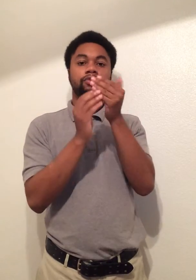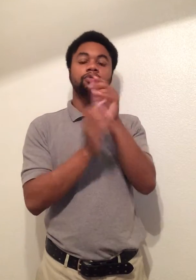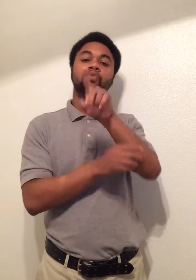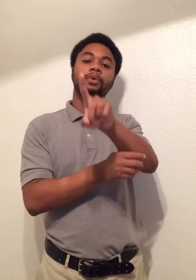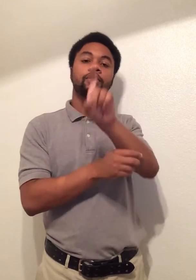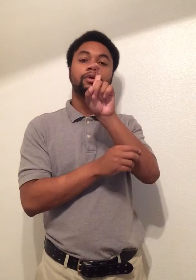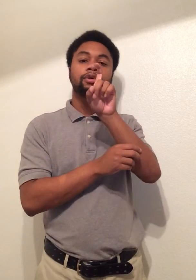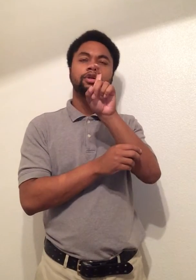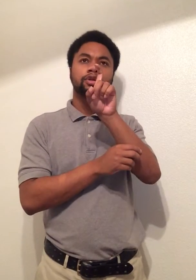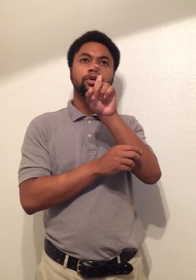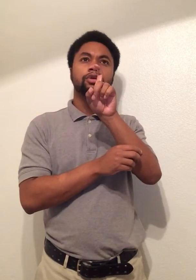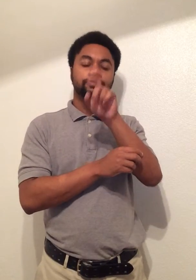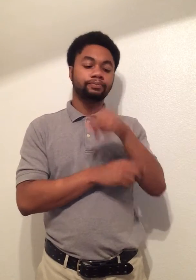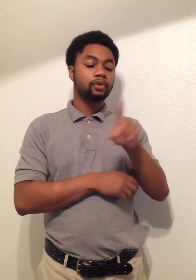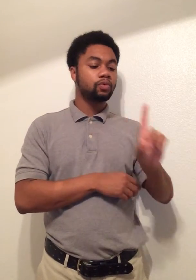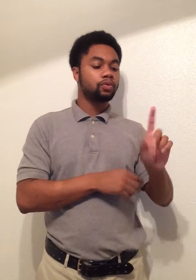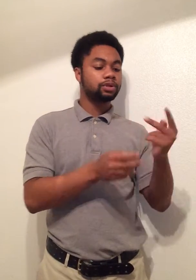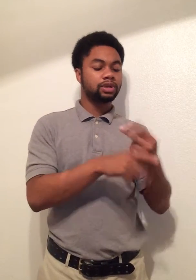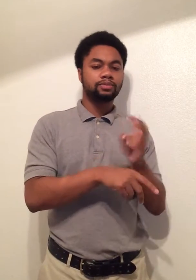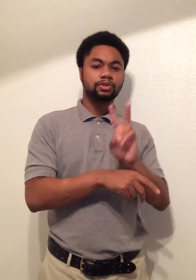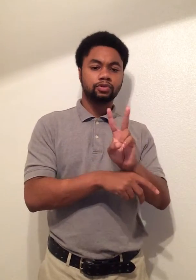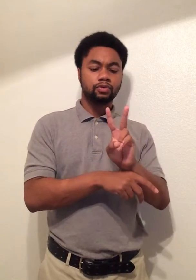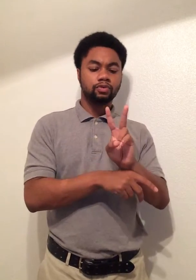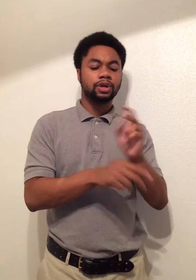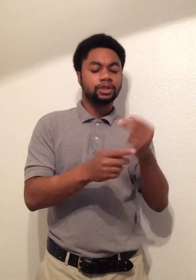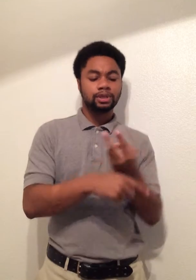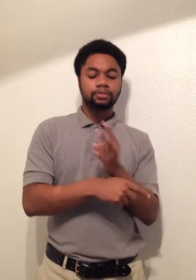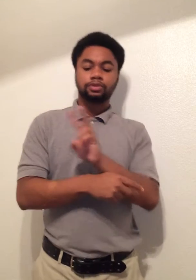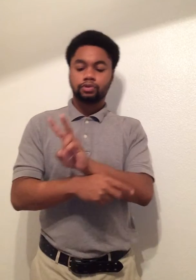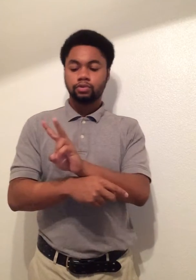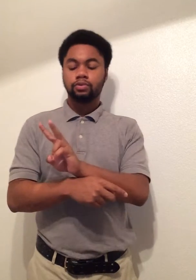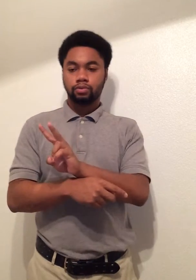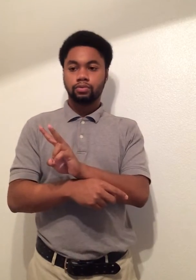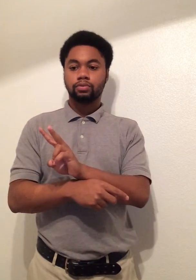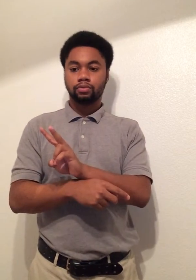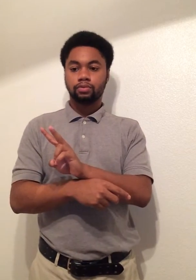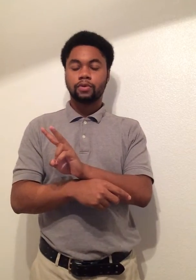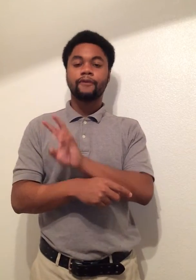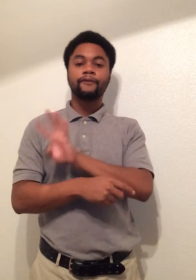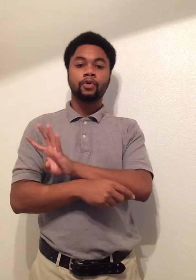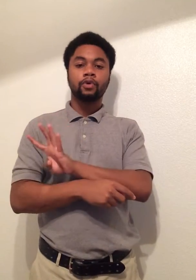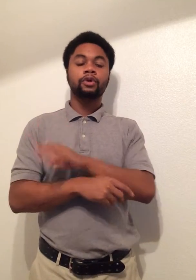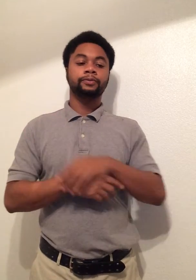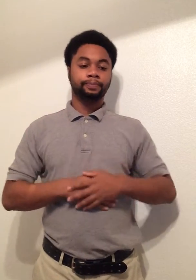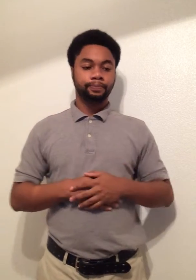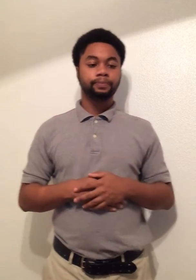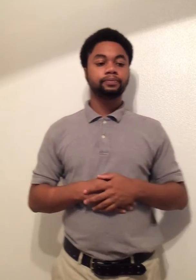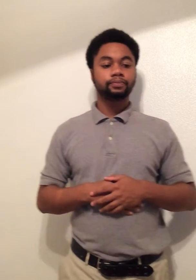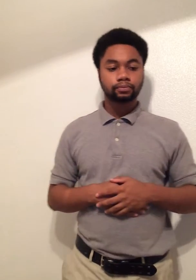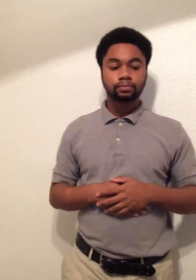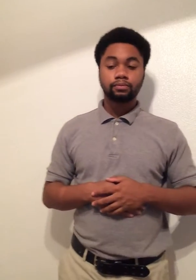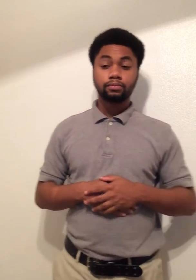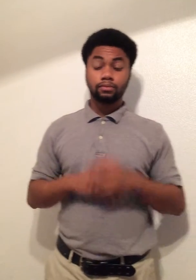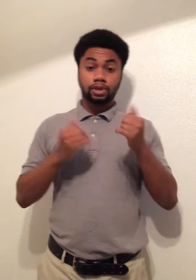What's 1 times 2? 2. And 2 times 2? 4. 4. Okay, please look at this, because this is where a lot of you went